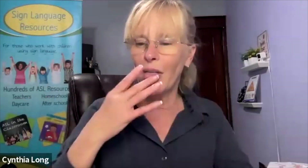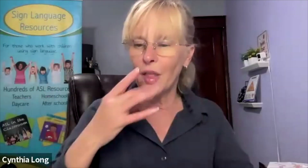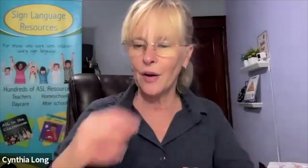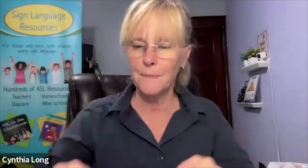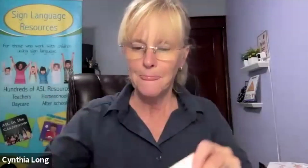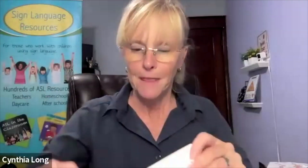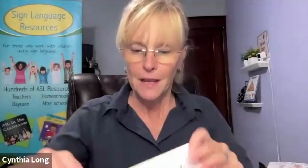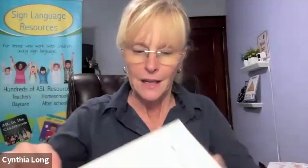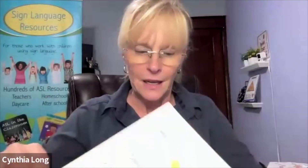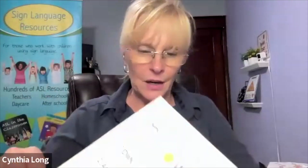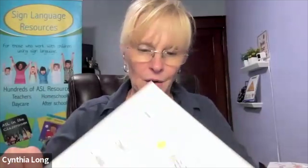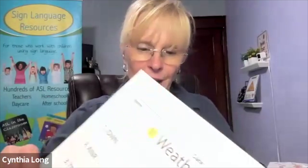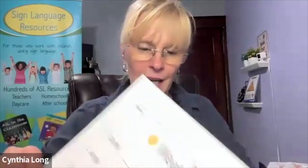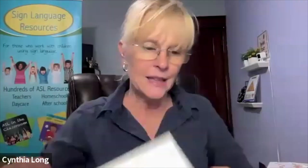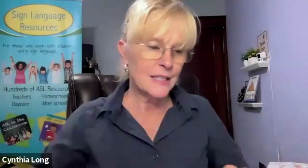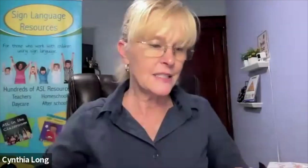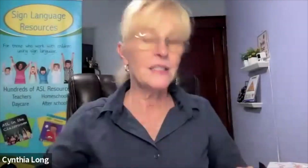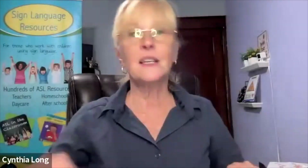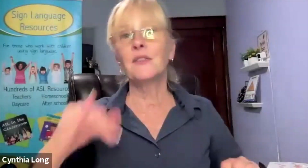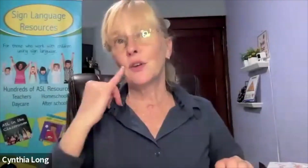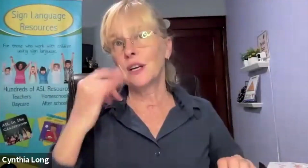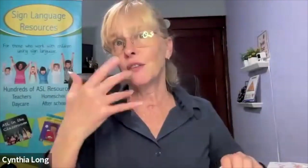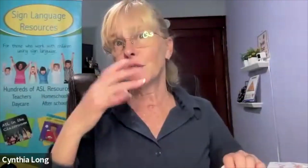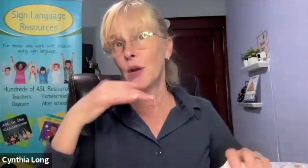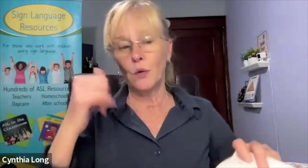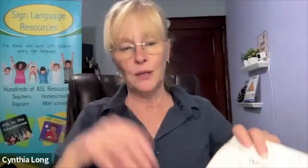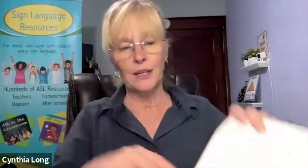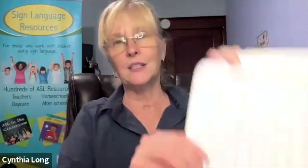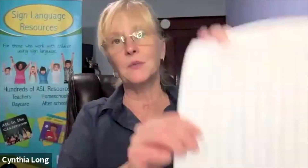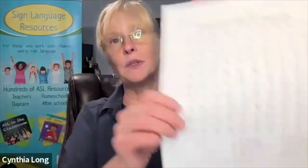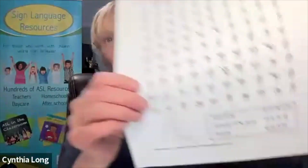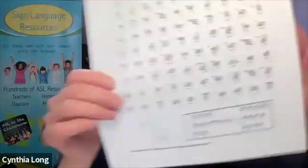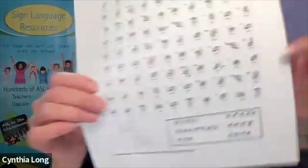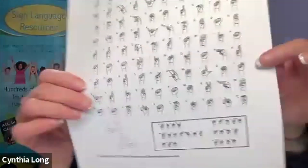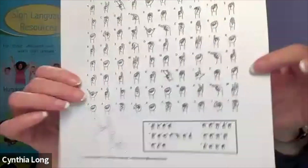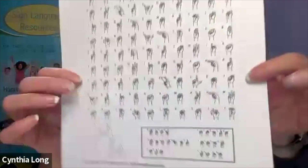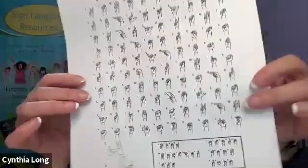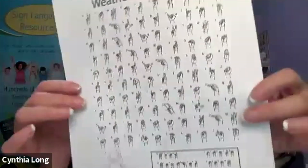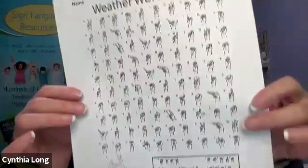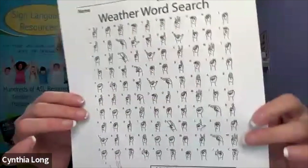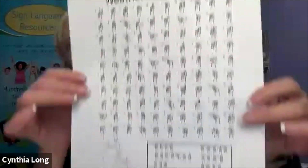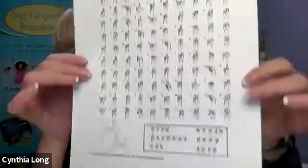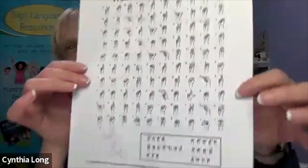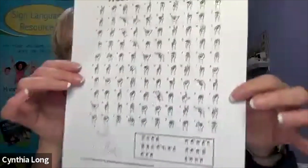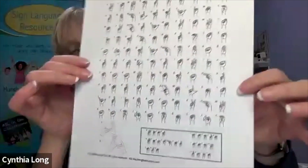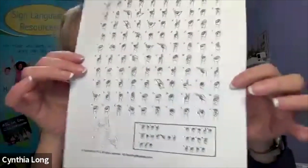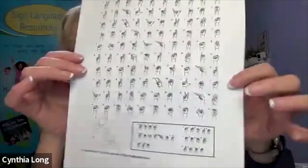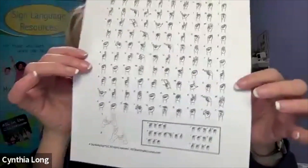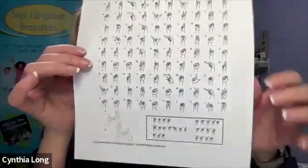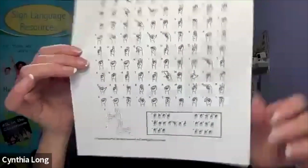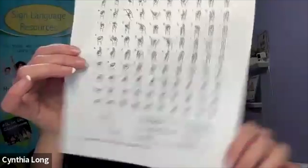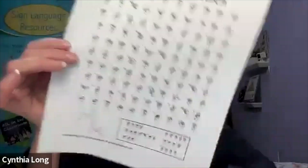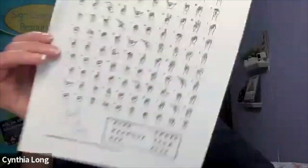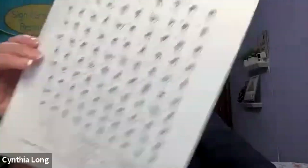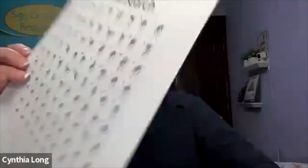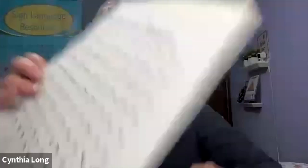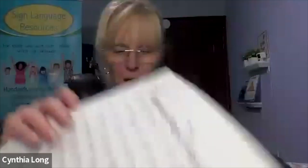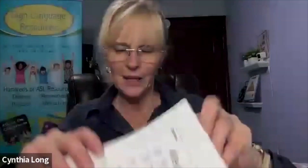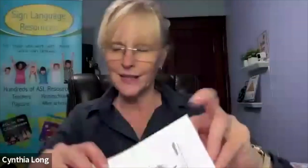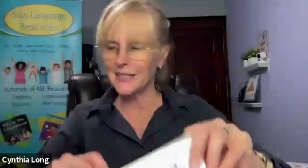weather. Okay, and this is if you're here for the older kids, we do have a more challenging one as well. All of this